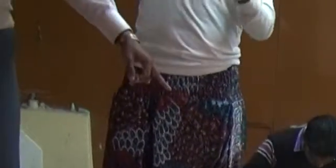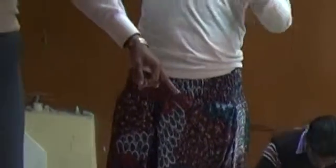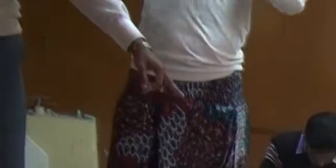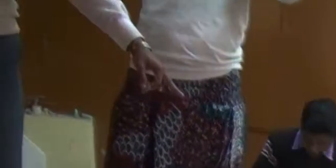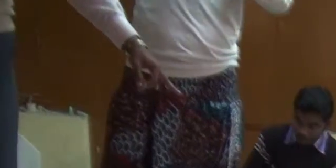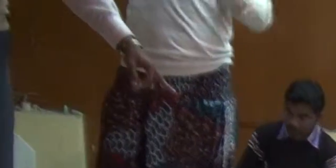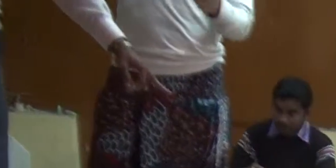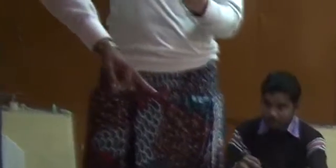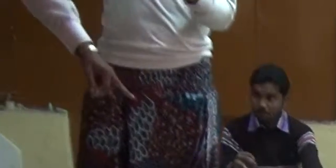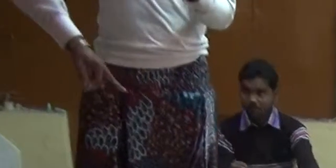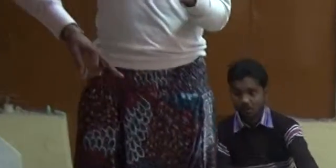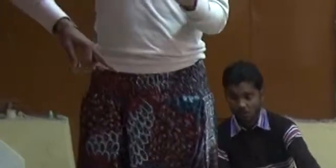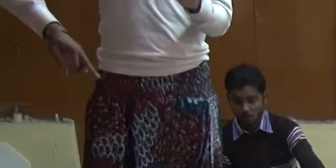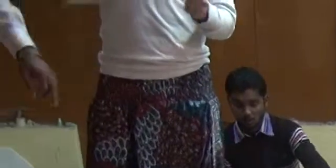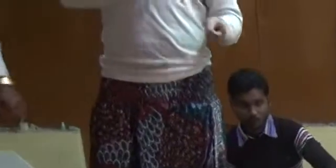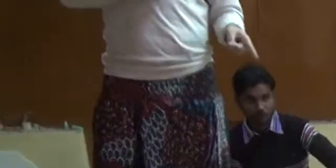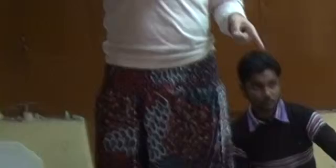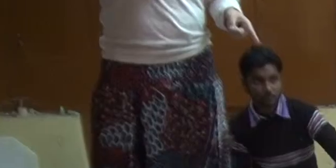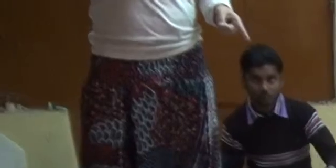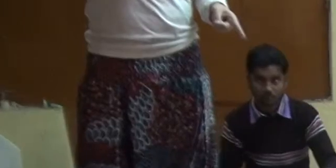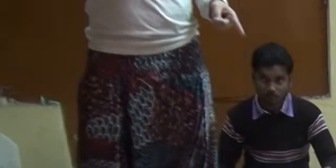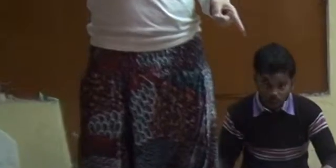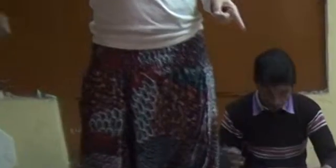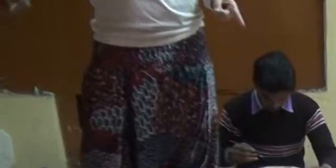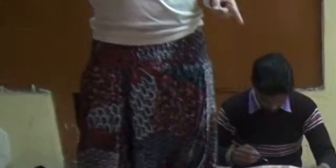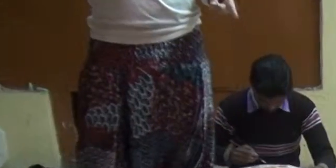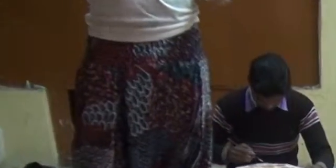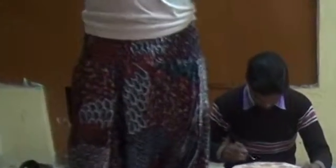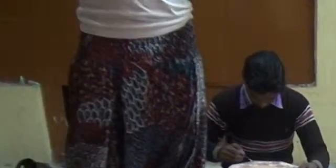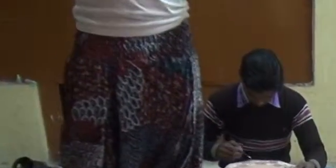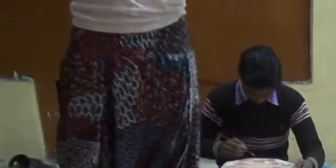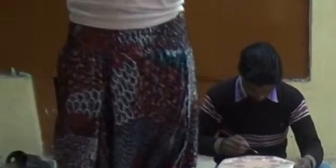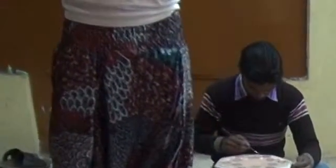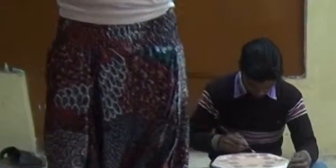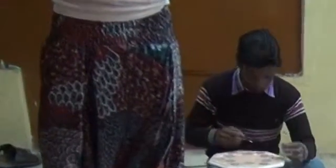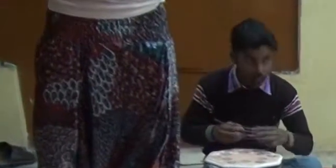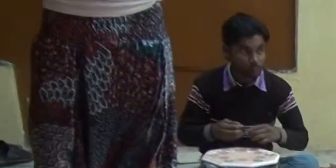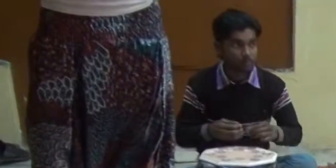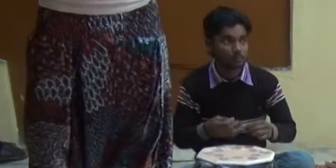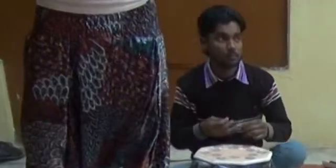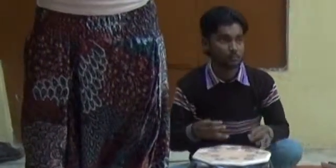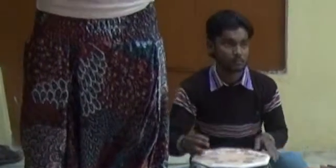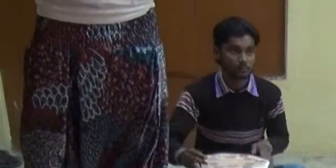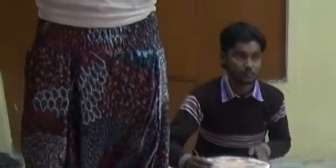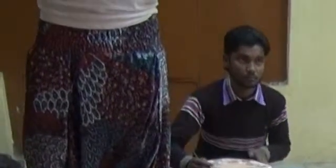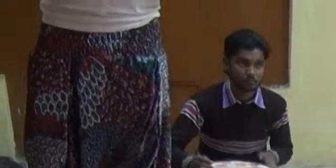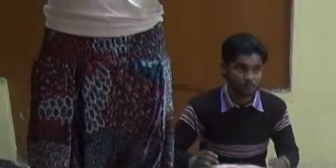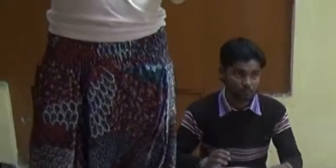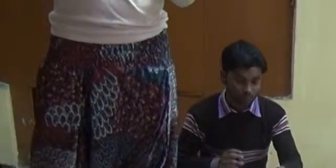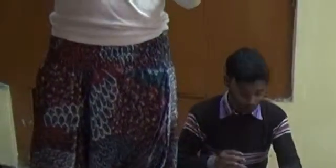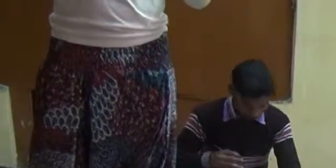Control the wheel by right hand with this stick and they drive the machine very slowly motion.